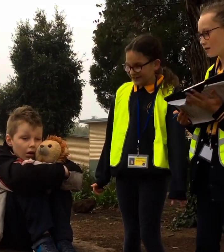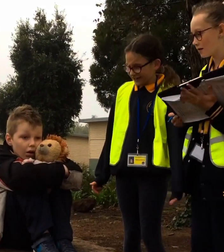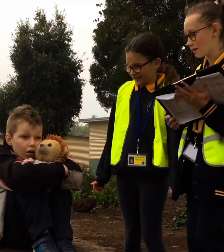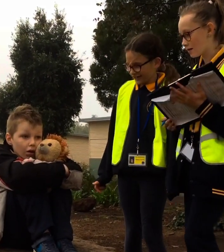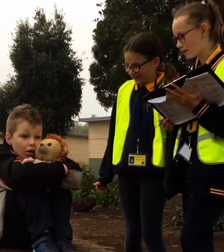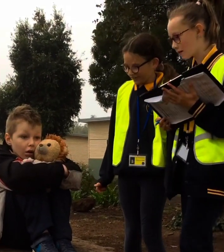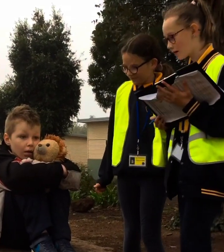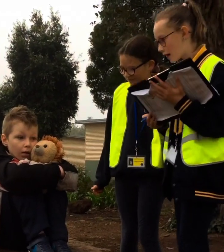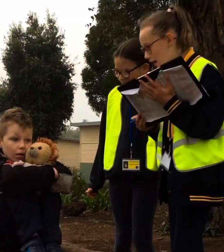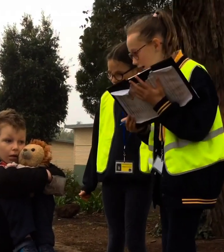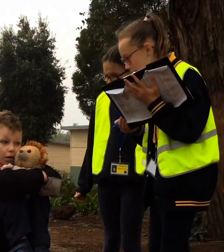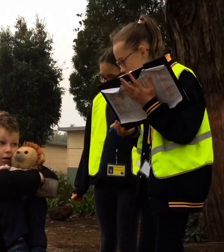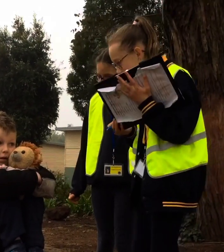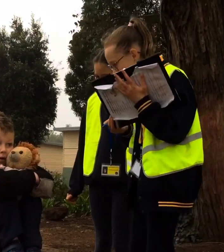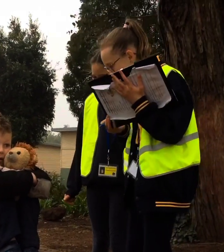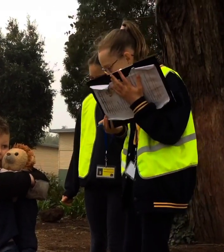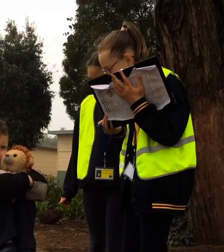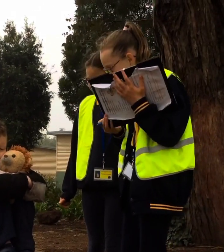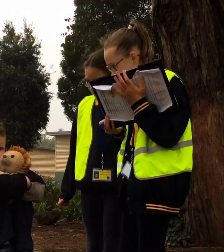excluding you?